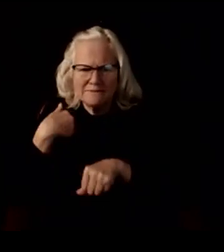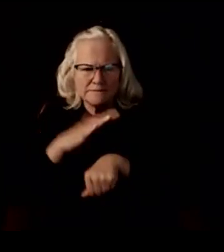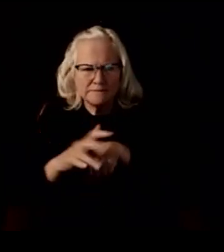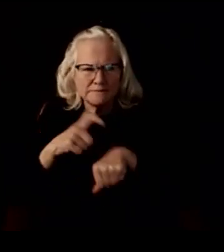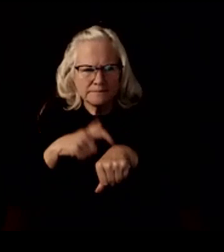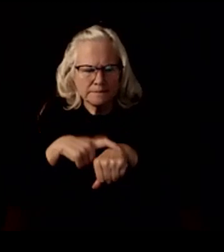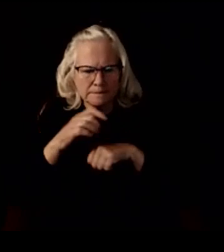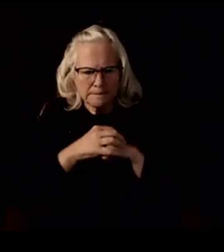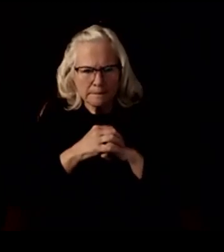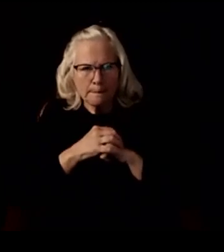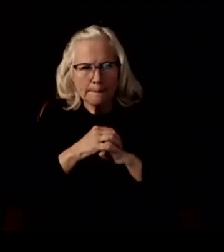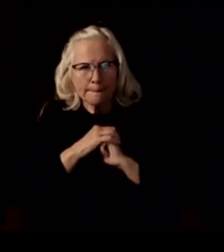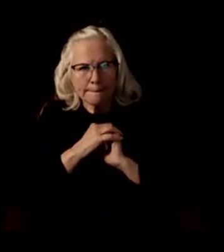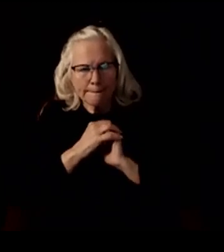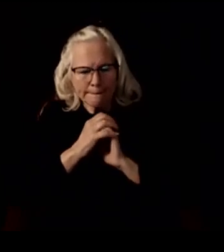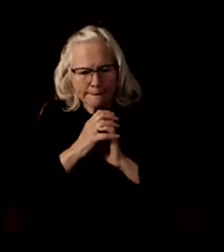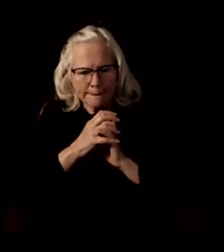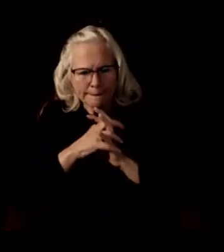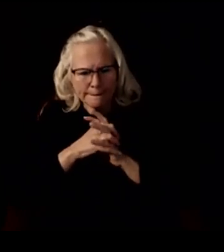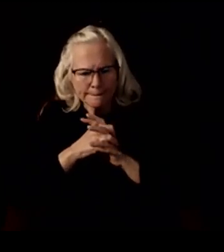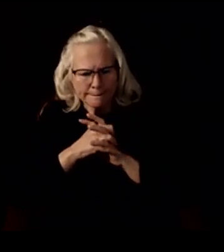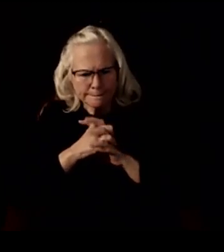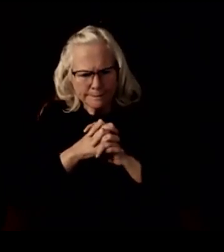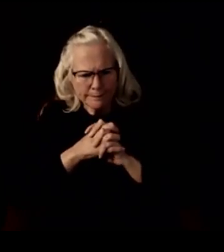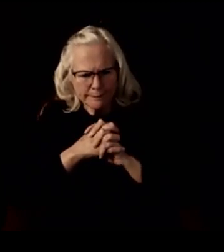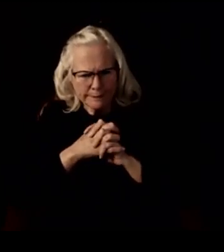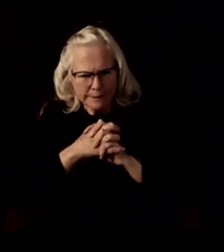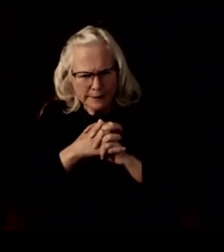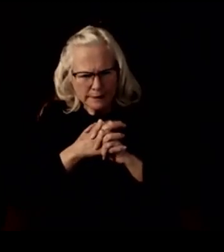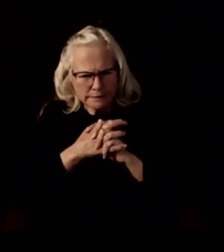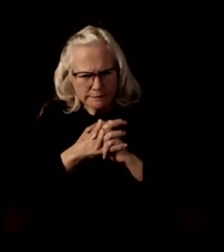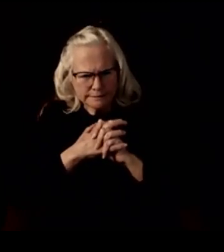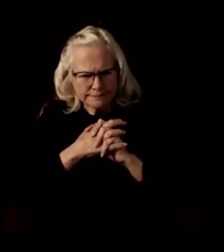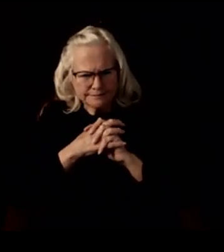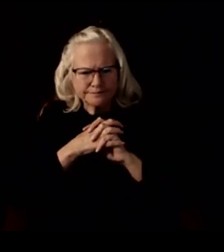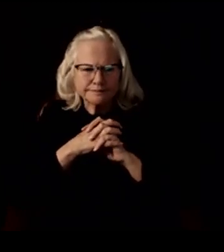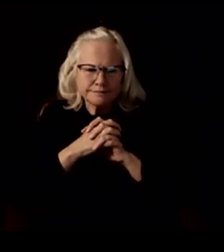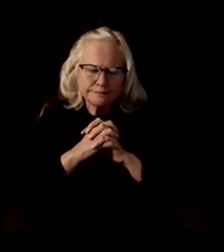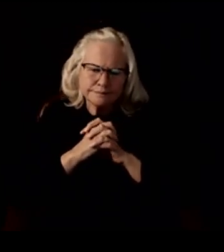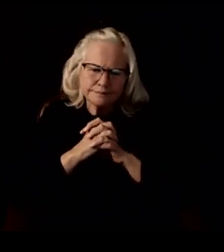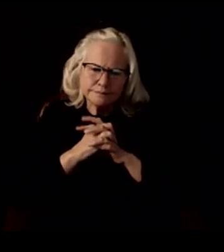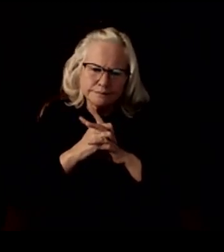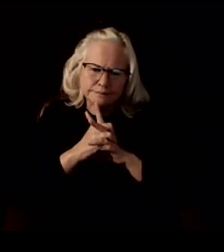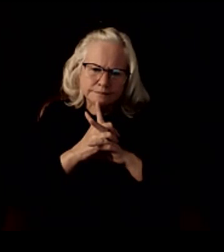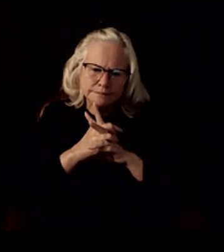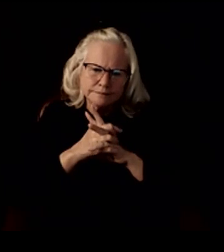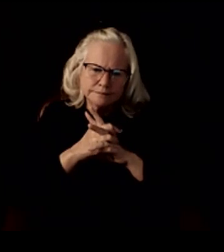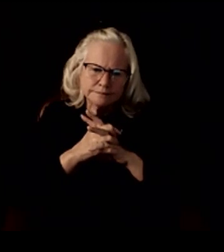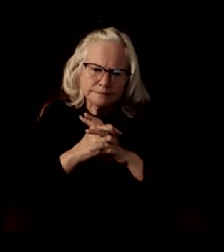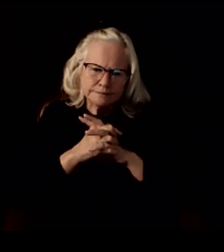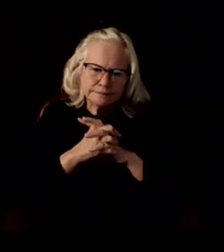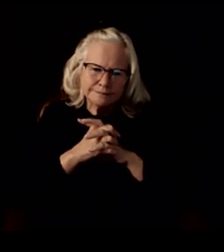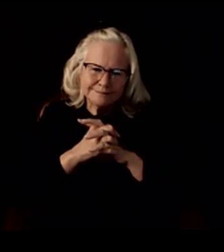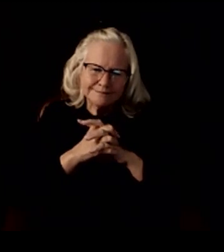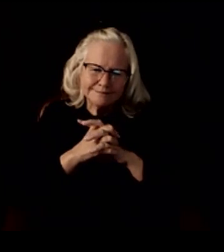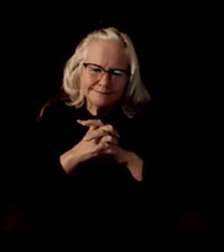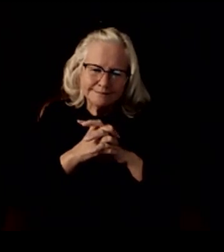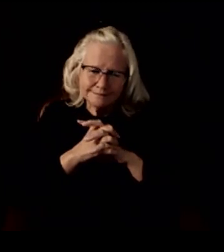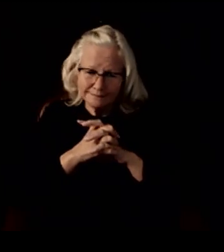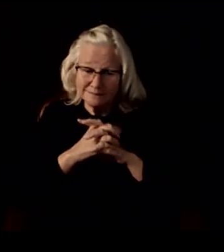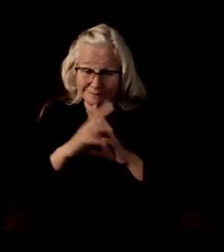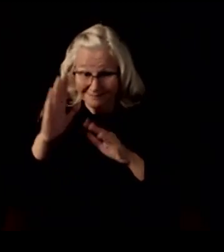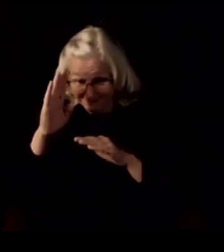comes from Jason Miles of WCCTO-TV. Your line is open. Hi, Chris. Thanks for taking